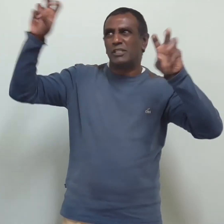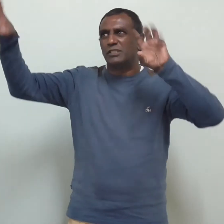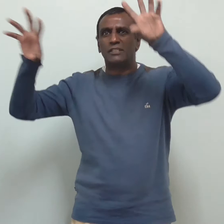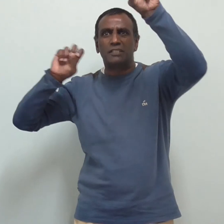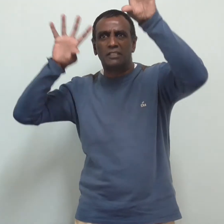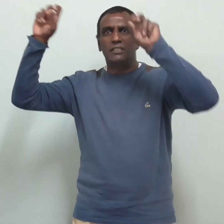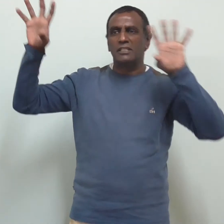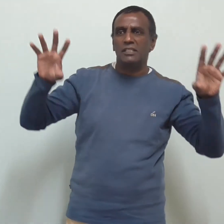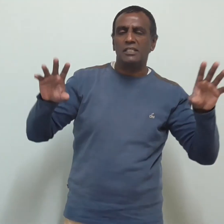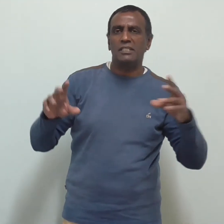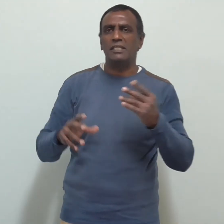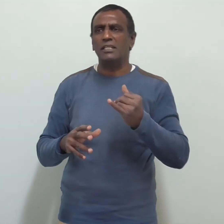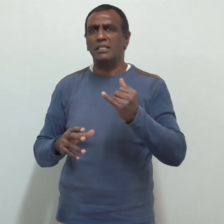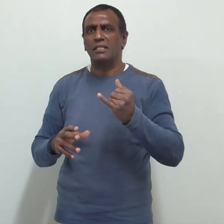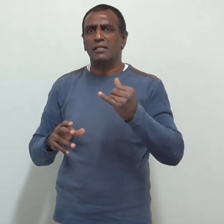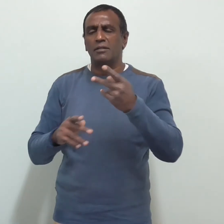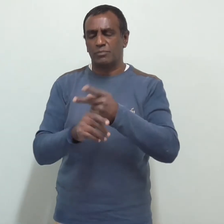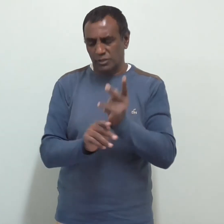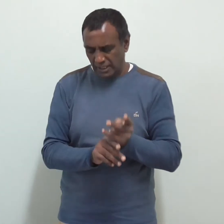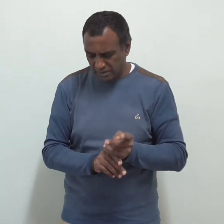decoration in the product.